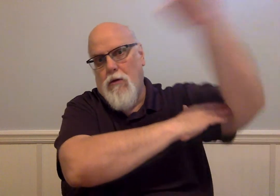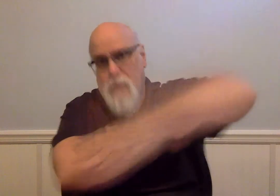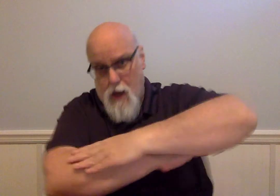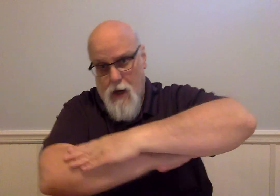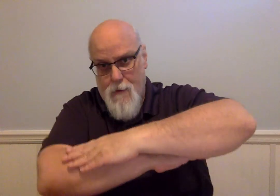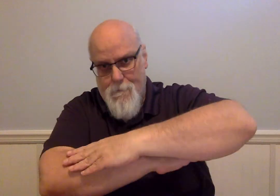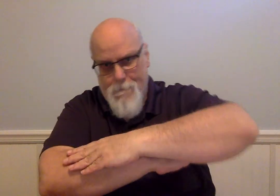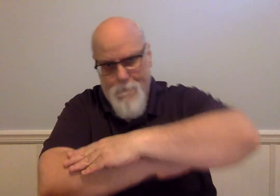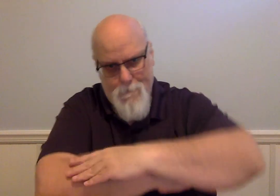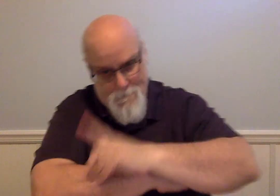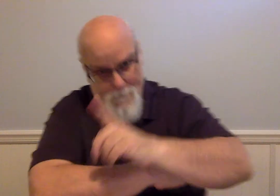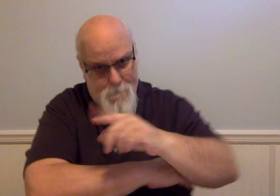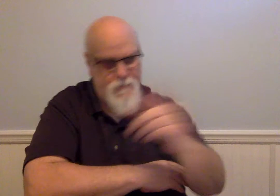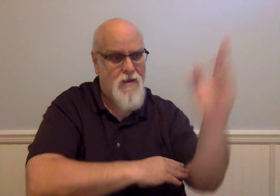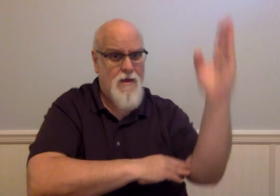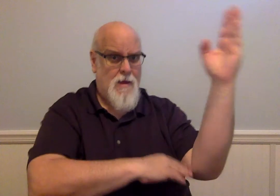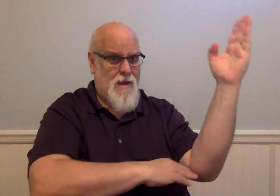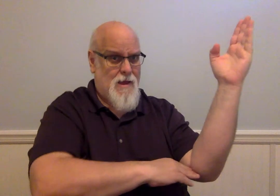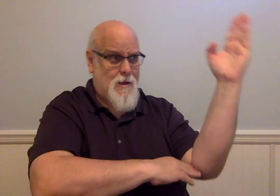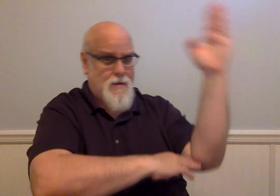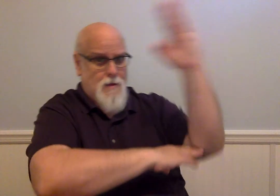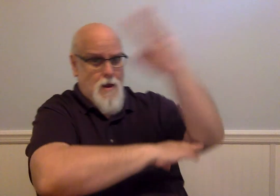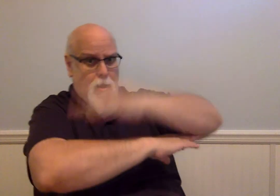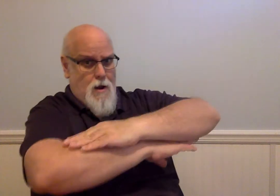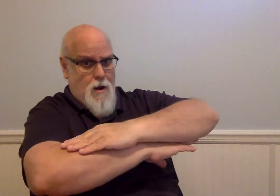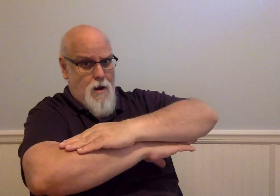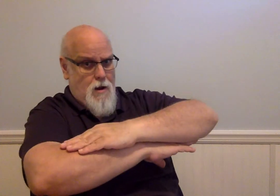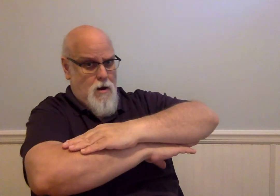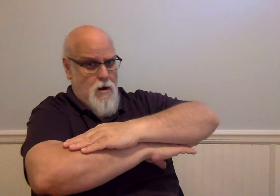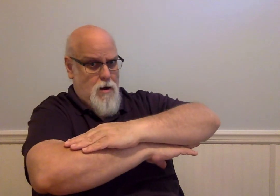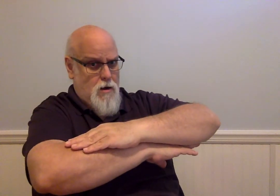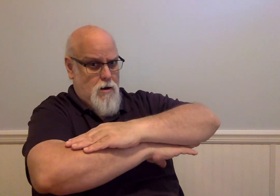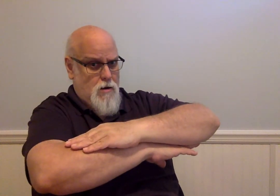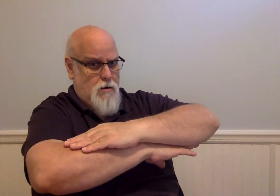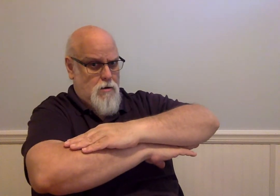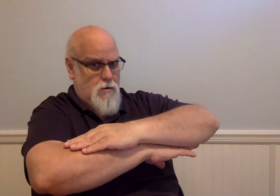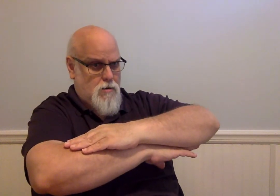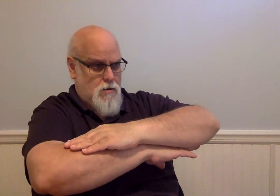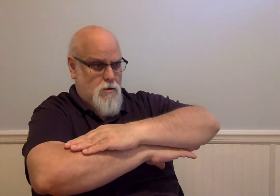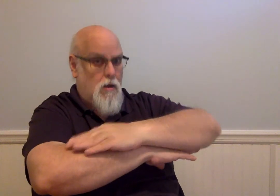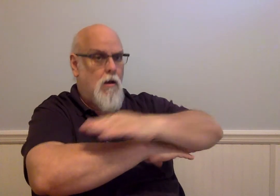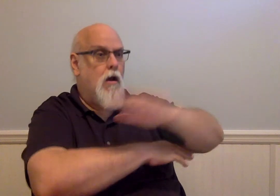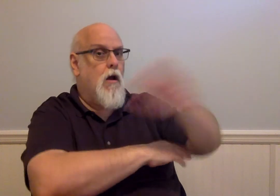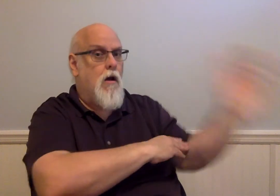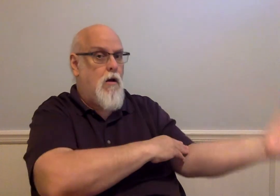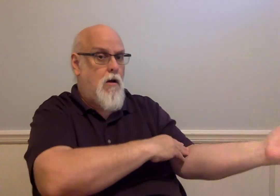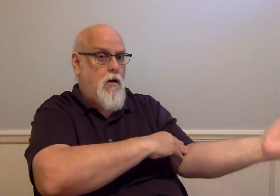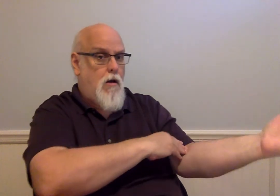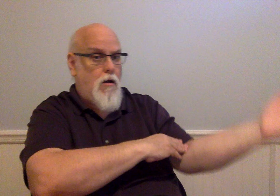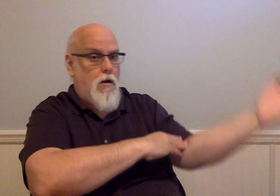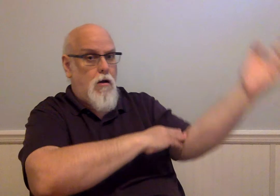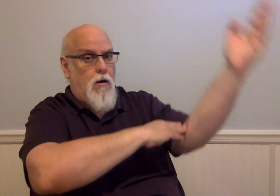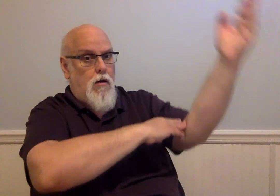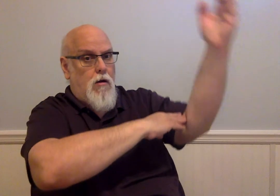all day. Okay, so day just goes down 1 time, day. Now if it was